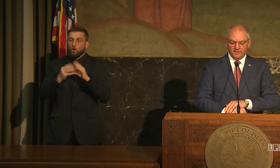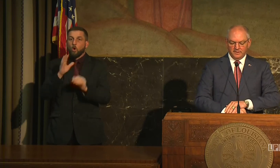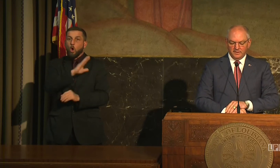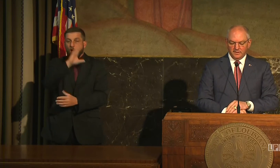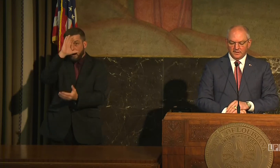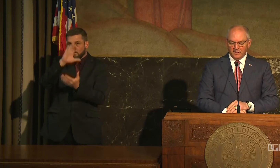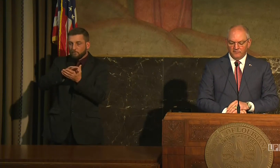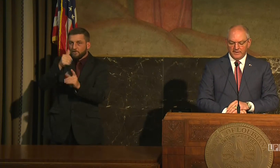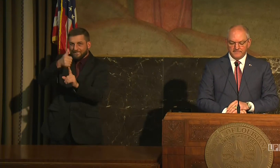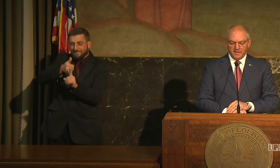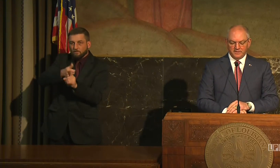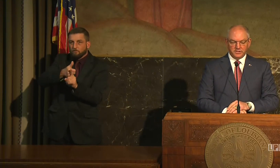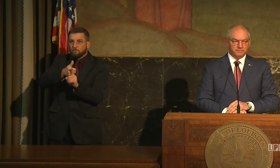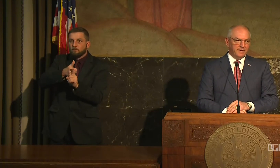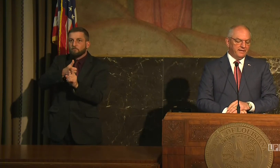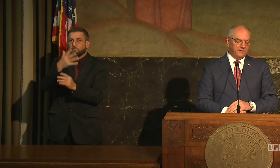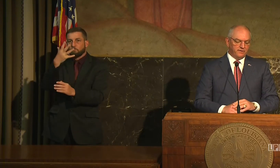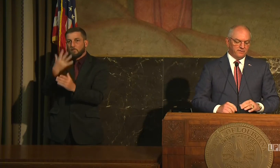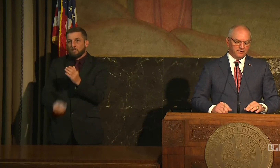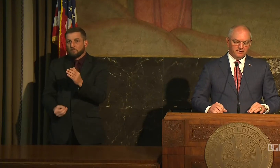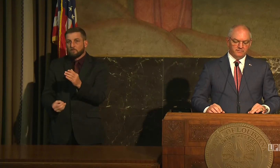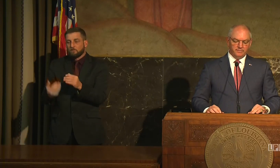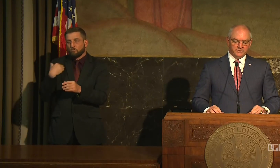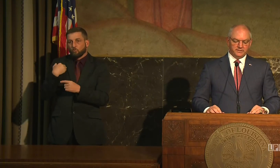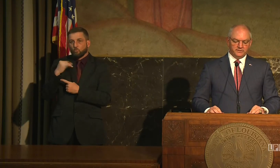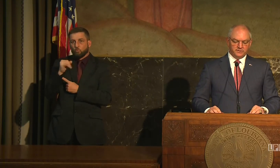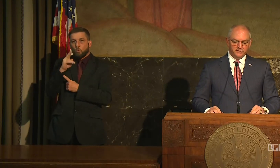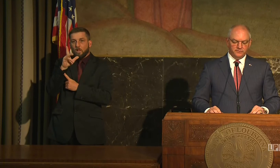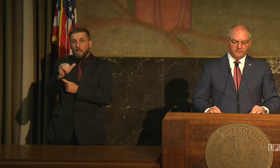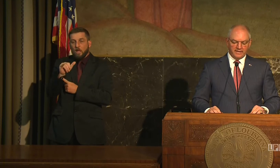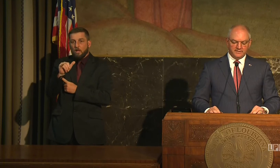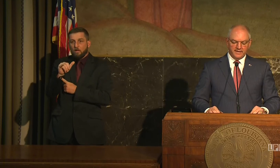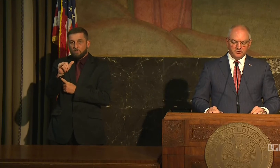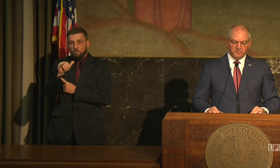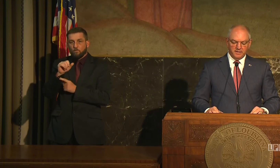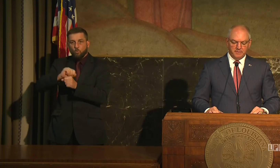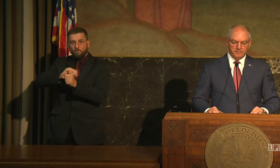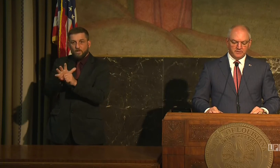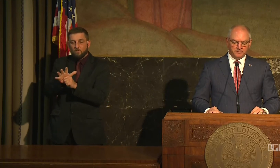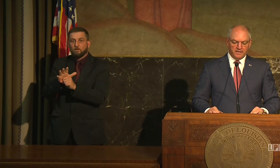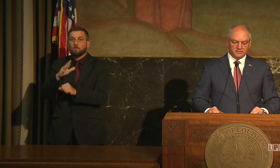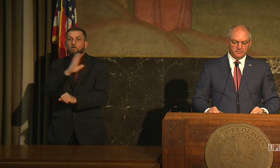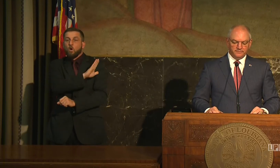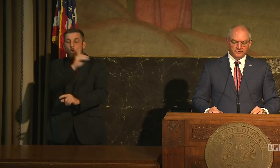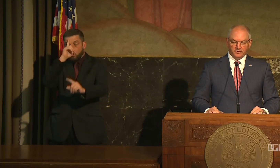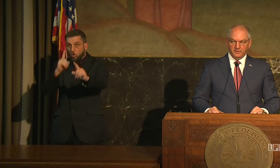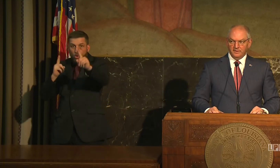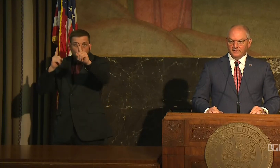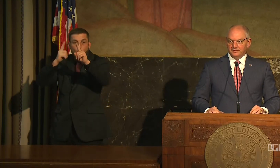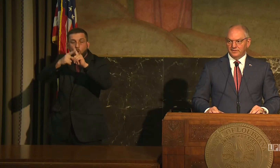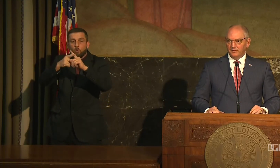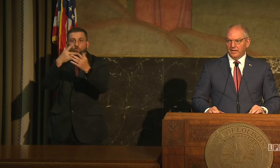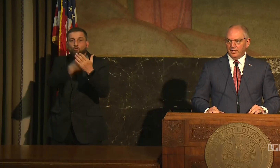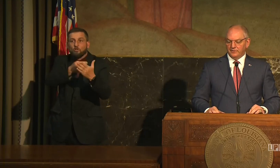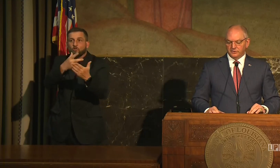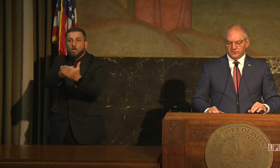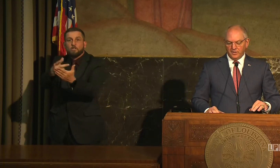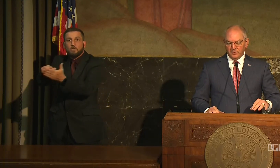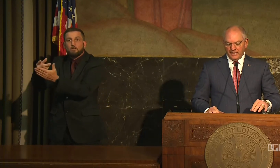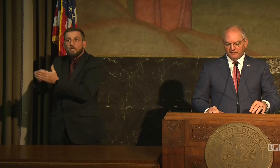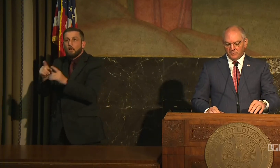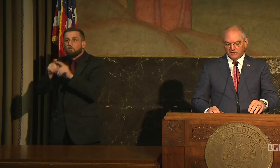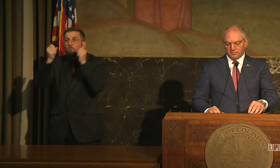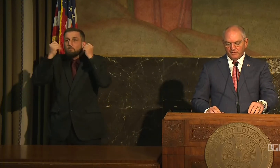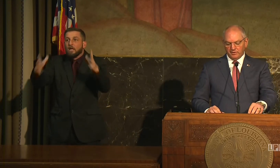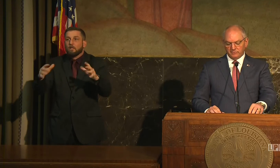from COVID, and she's made it her mission to vaccinate as many people as possible so that others